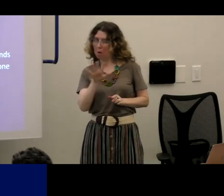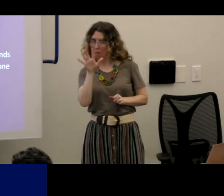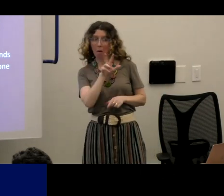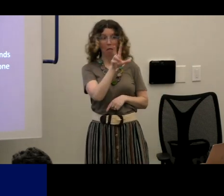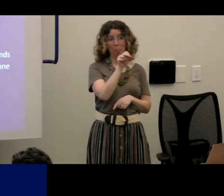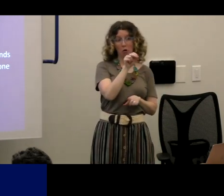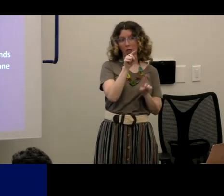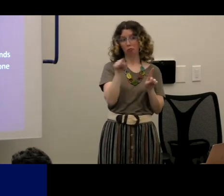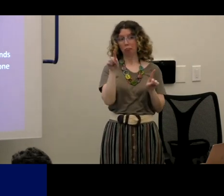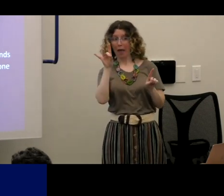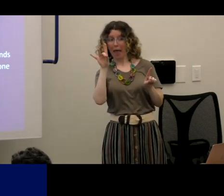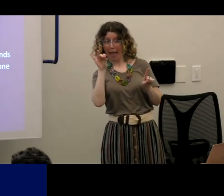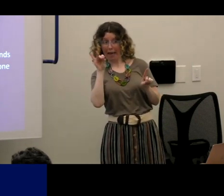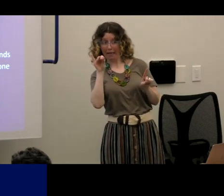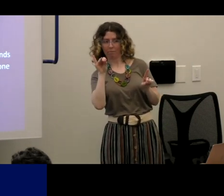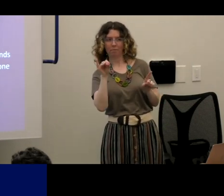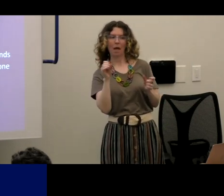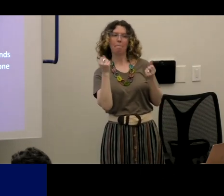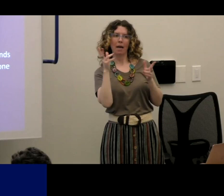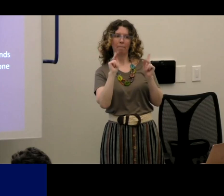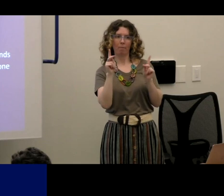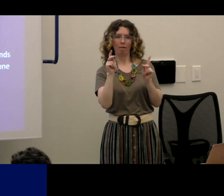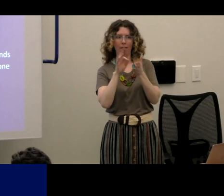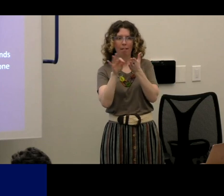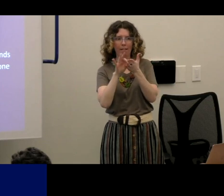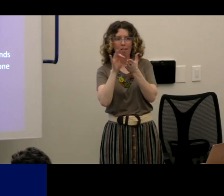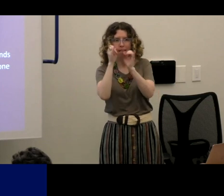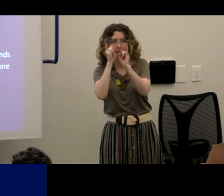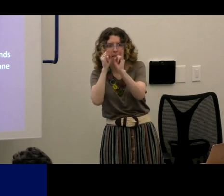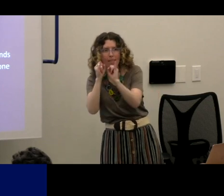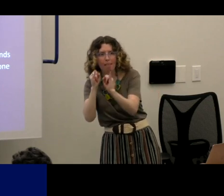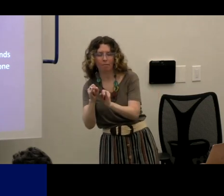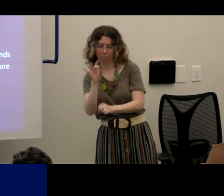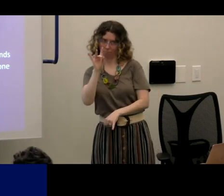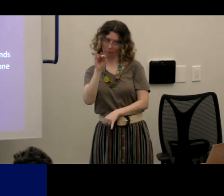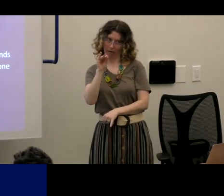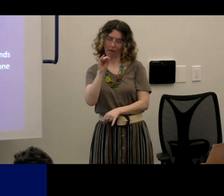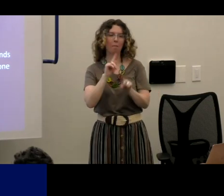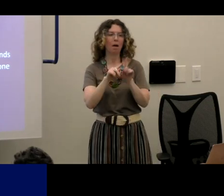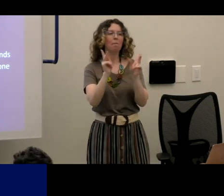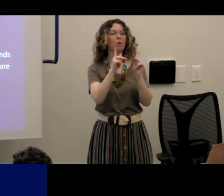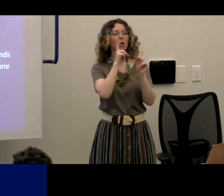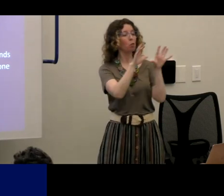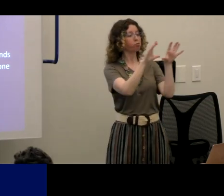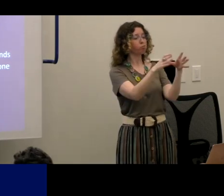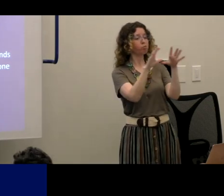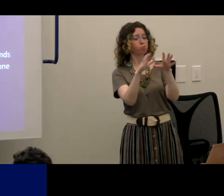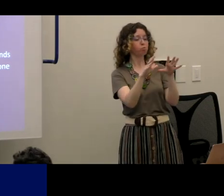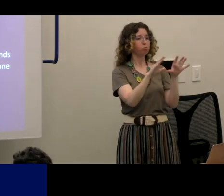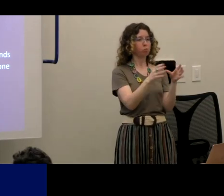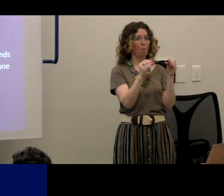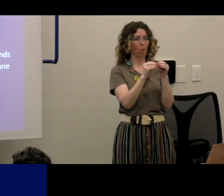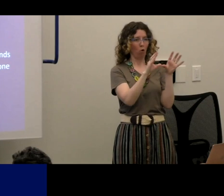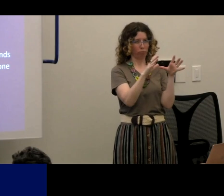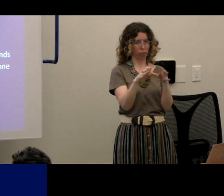So there are about 30 to 80 hand shapes. People have counted 80. But people